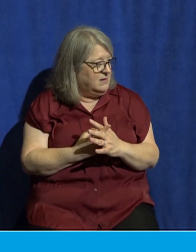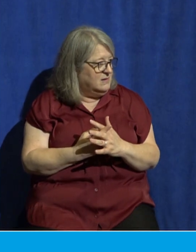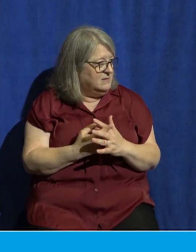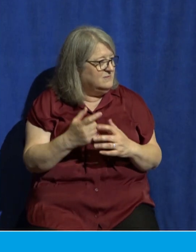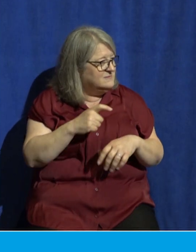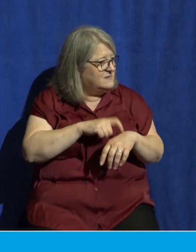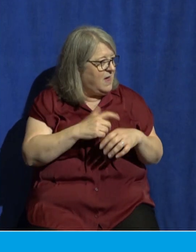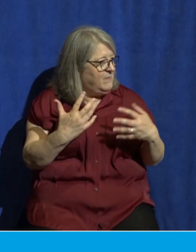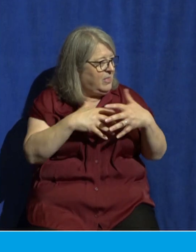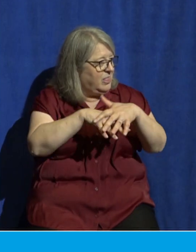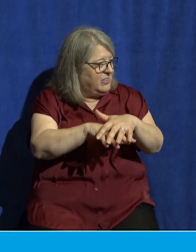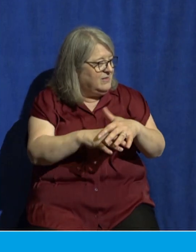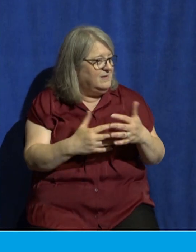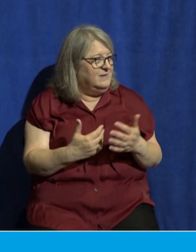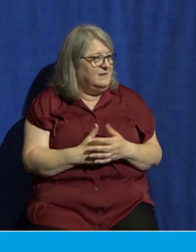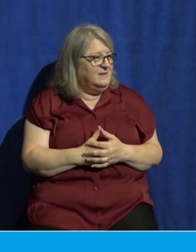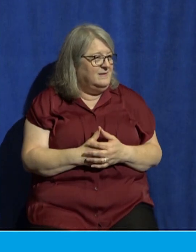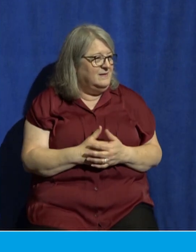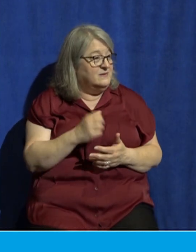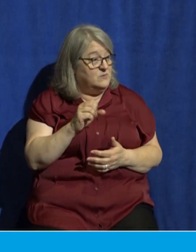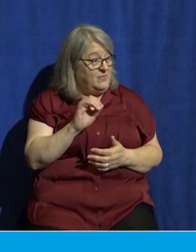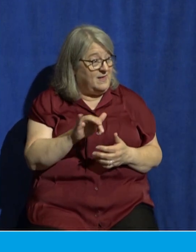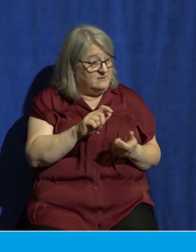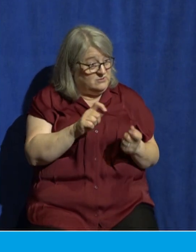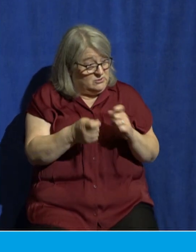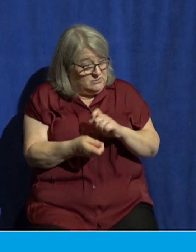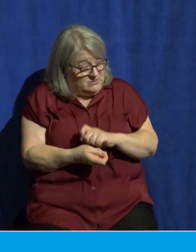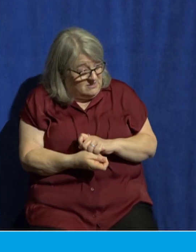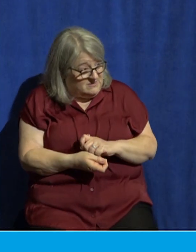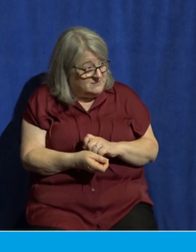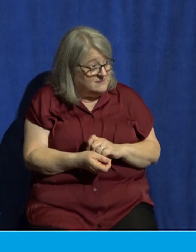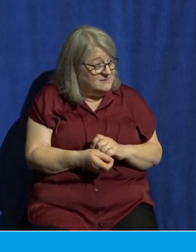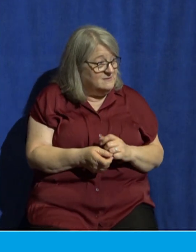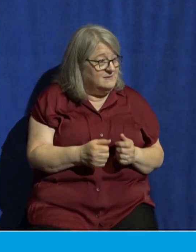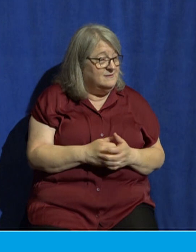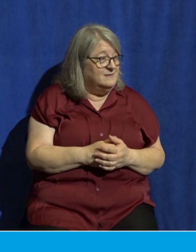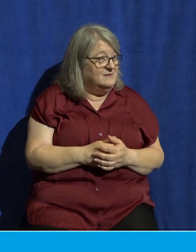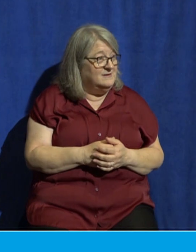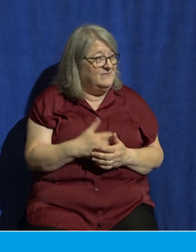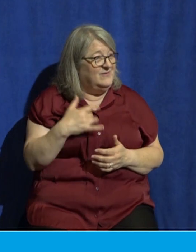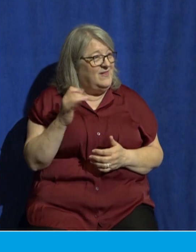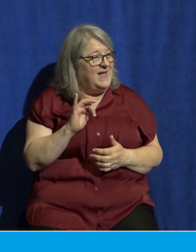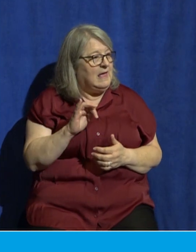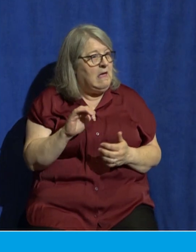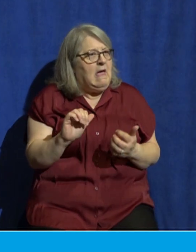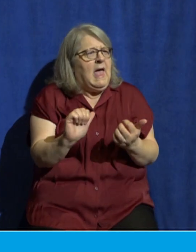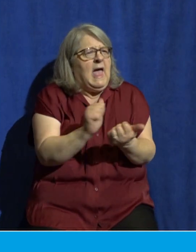He says it's this transitional period where it feels like everything is just up in the air.